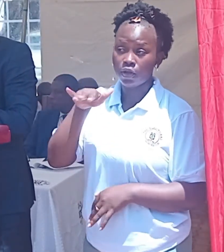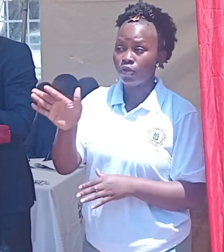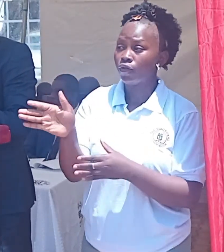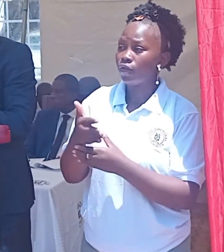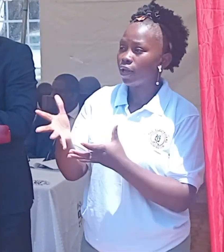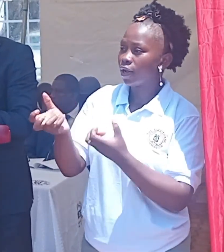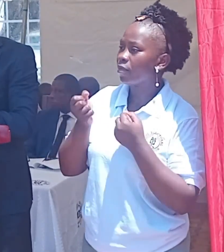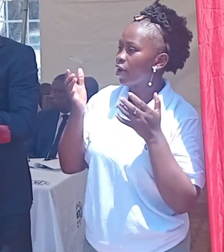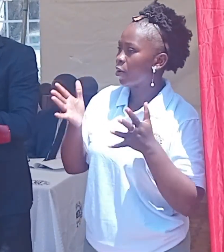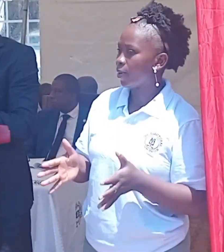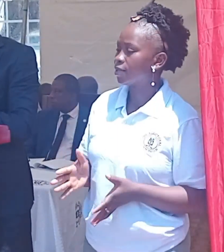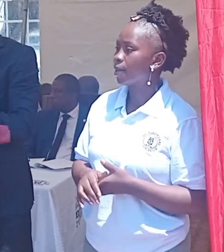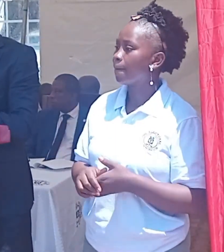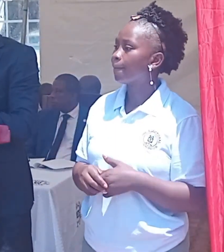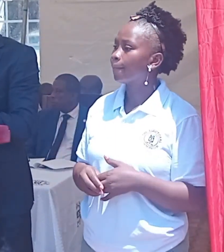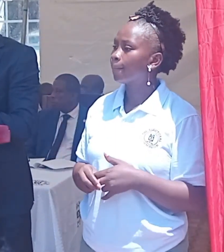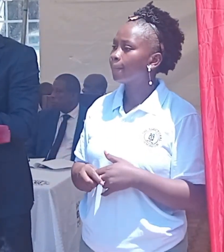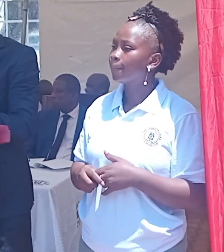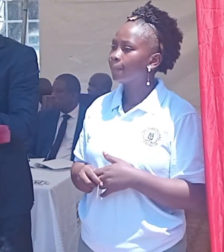flag bearers.